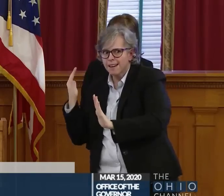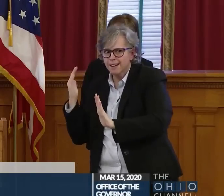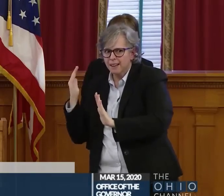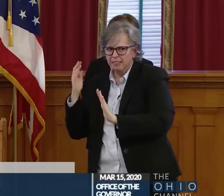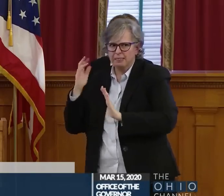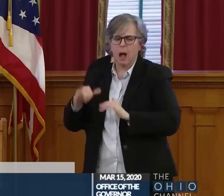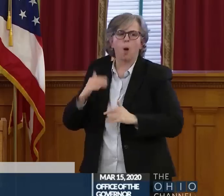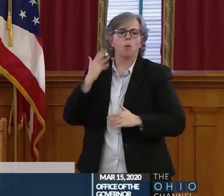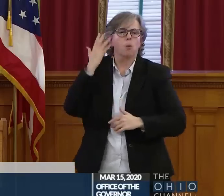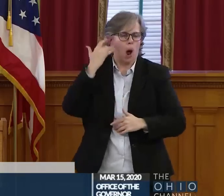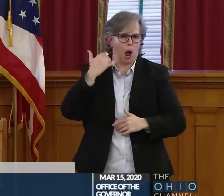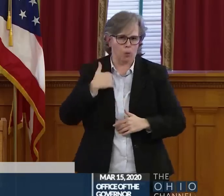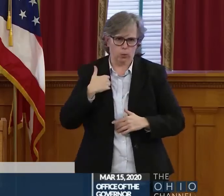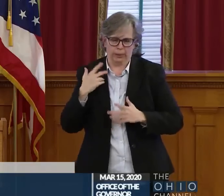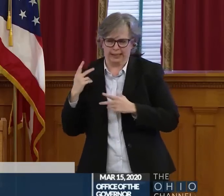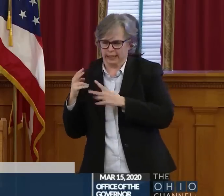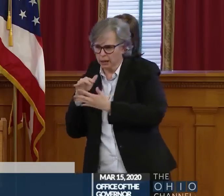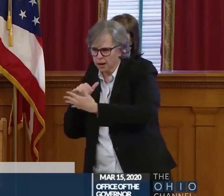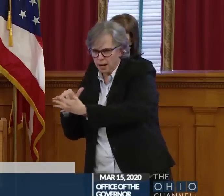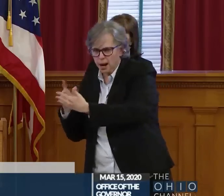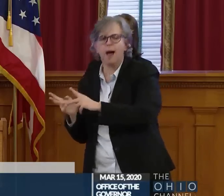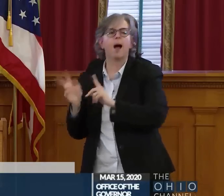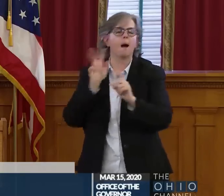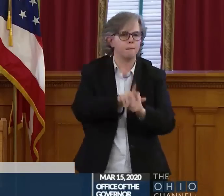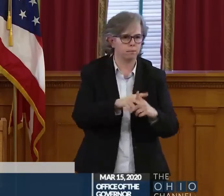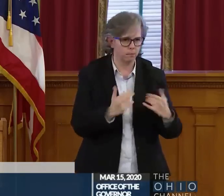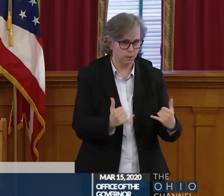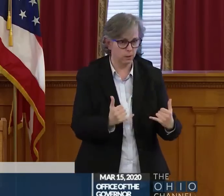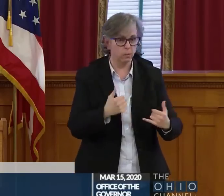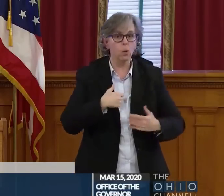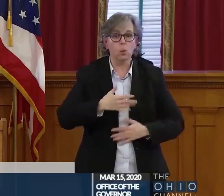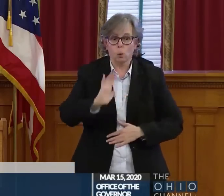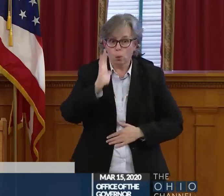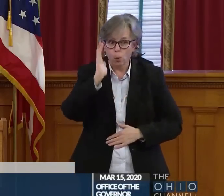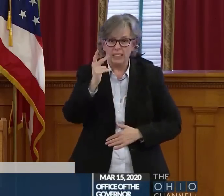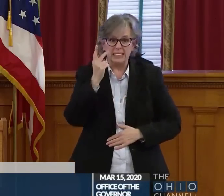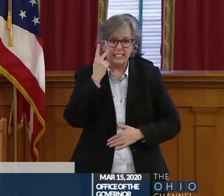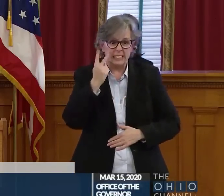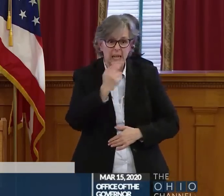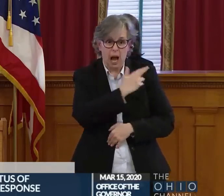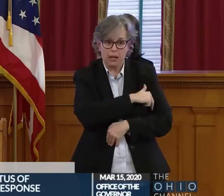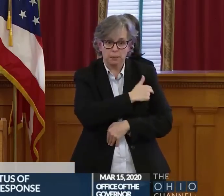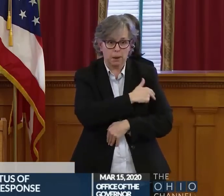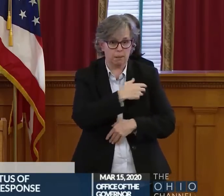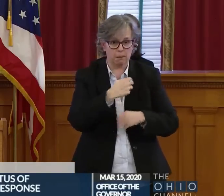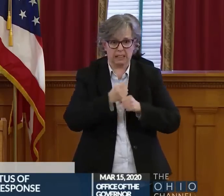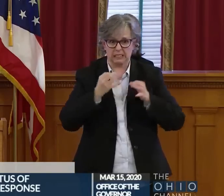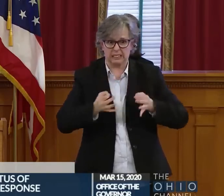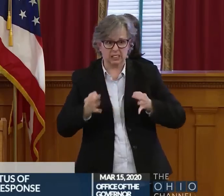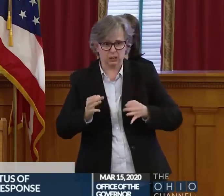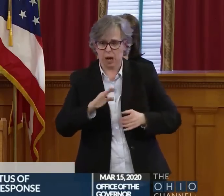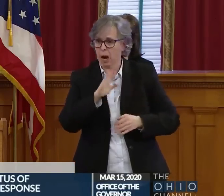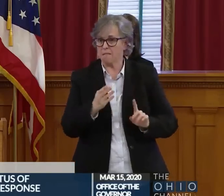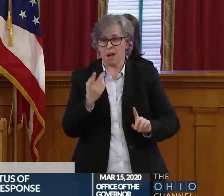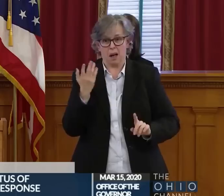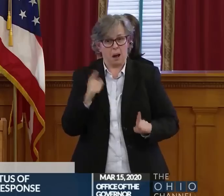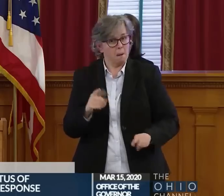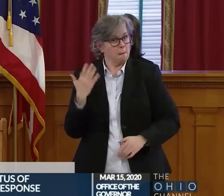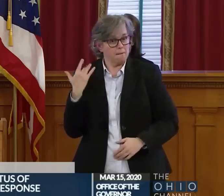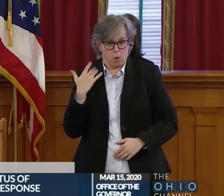have. You're going to see unprecedented measures by hospitals set up here. They're going to be doing more of what we said. We're going to